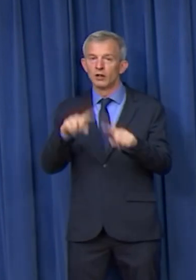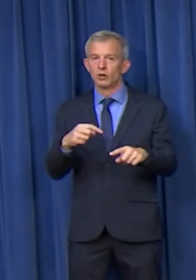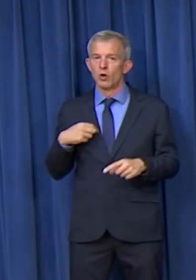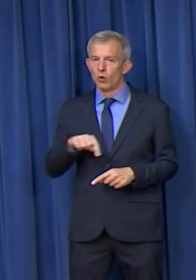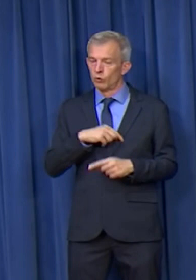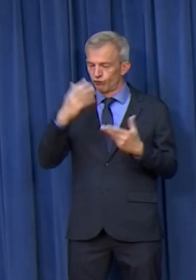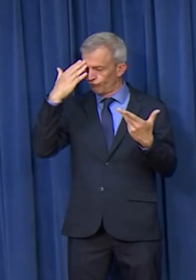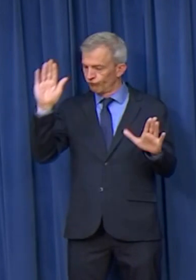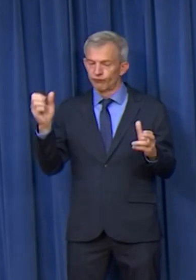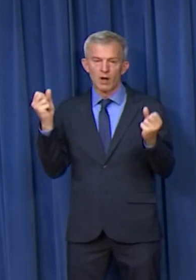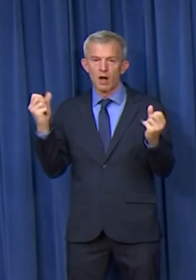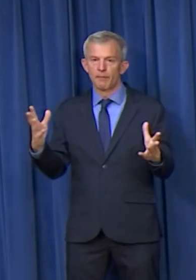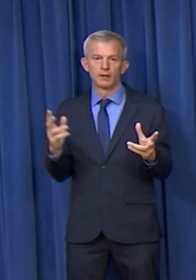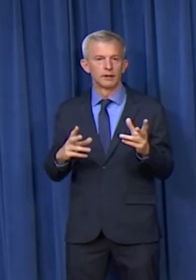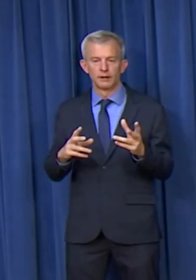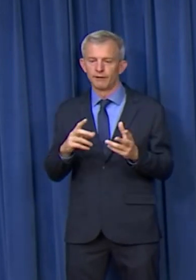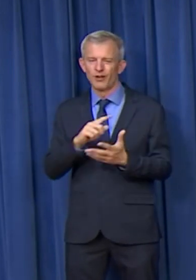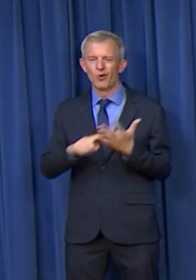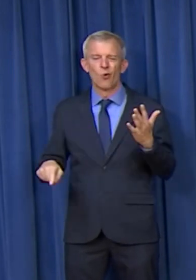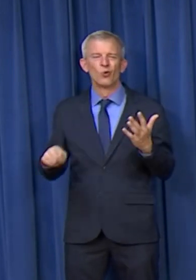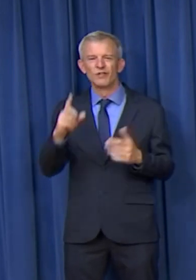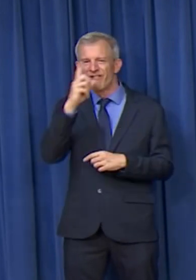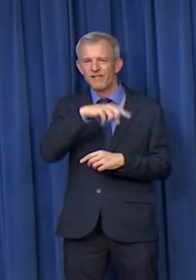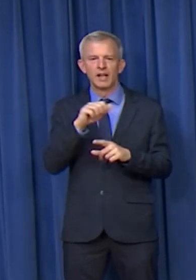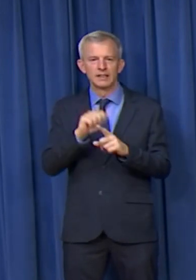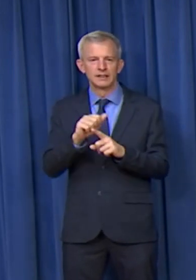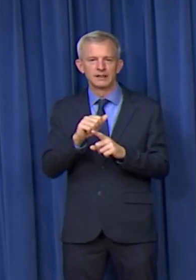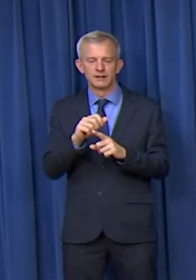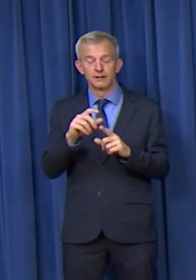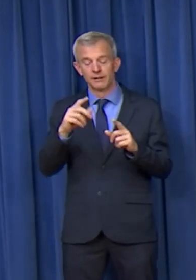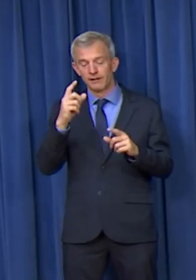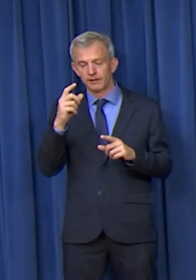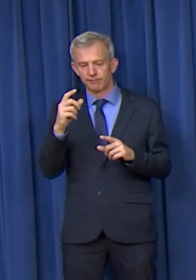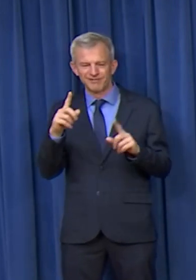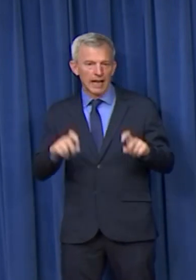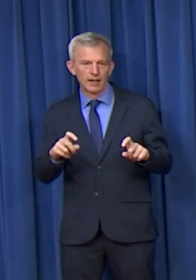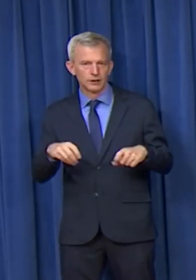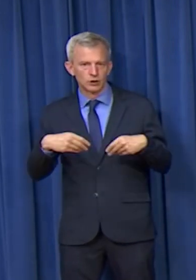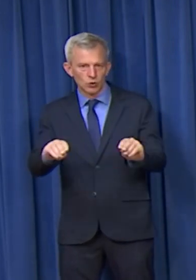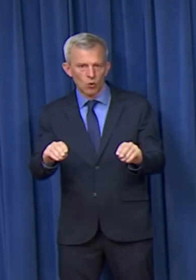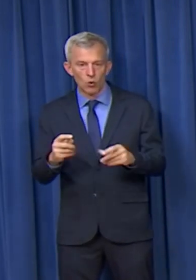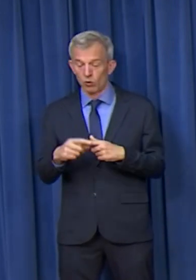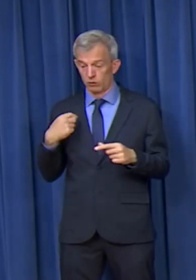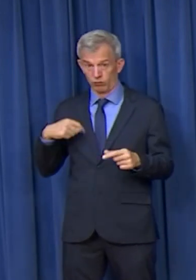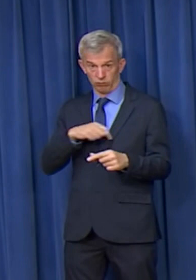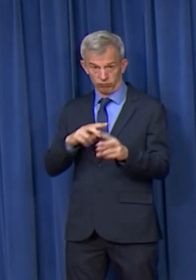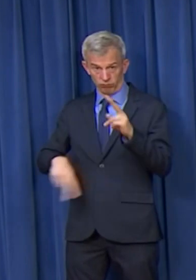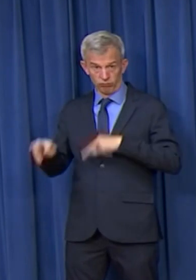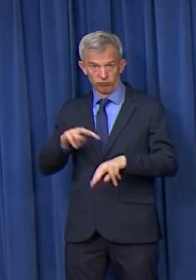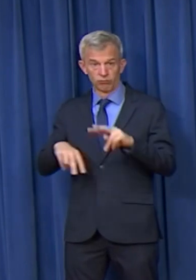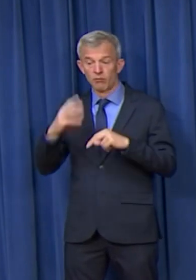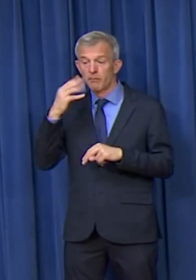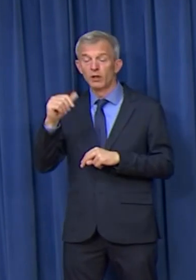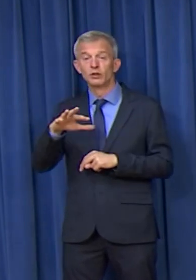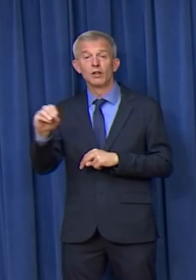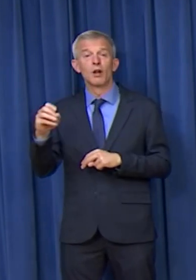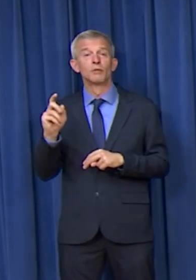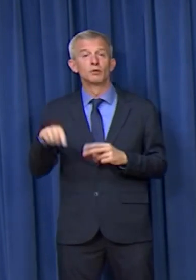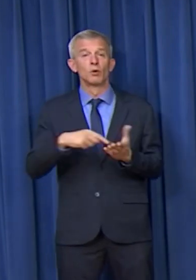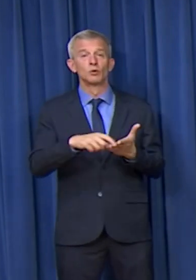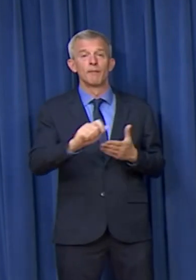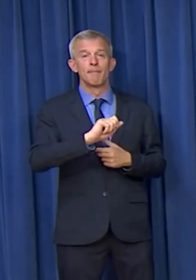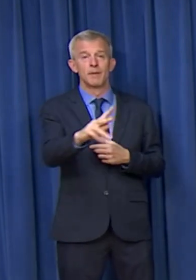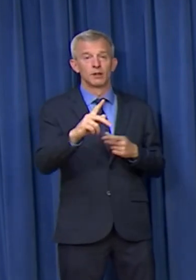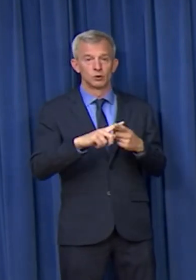many tests have been sold. We'll be monitoring that issue because the company, as I mentioned, is required to provide restitution to its